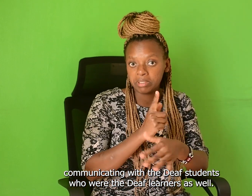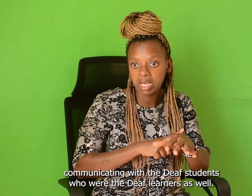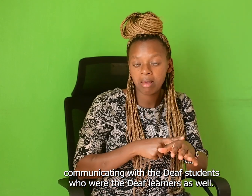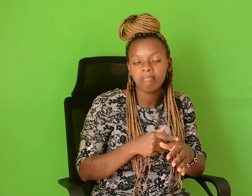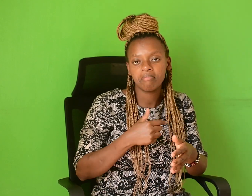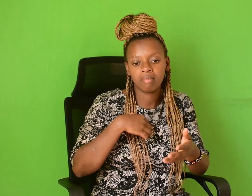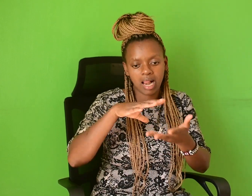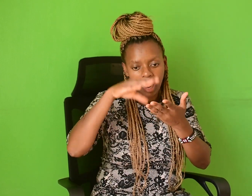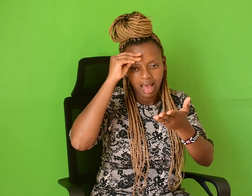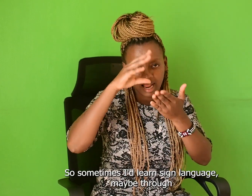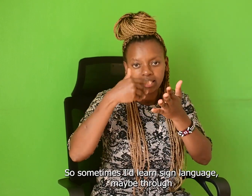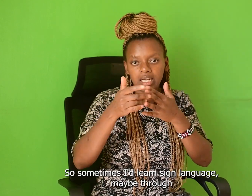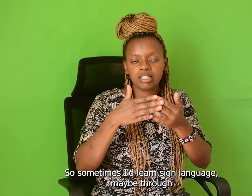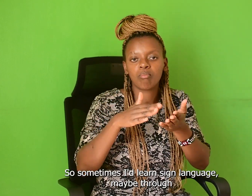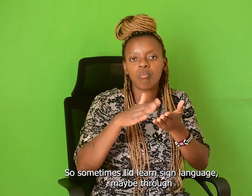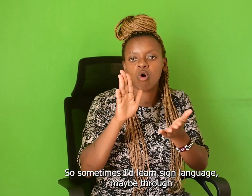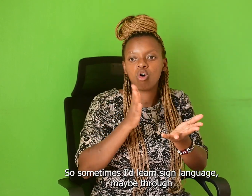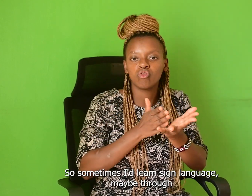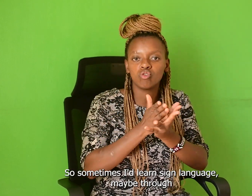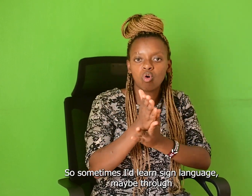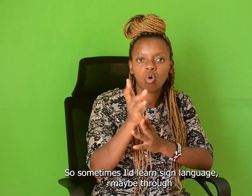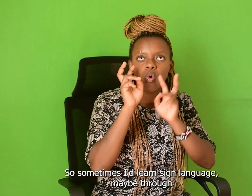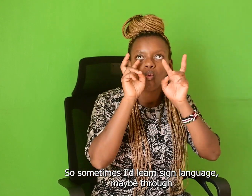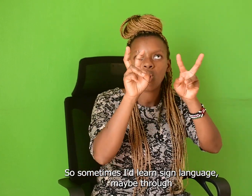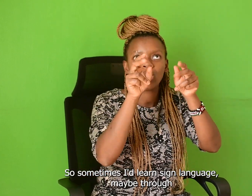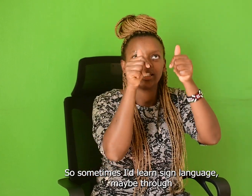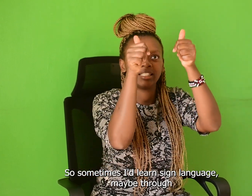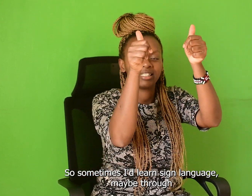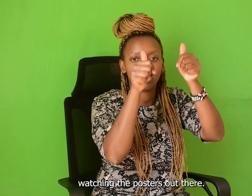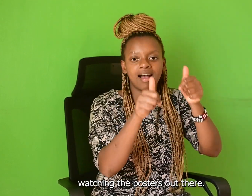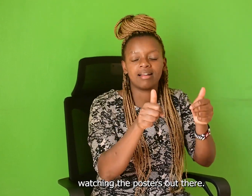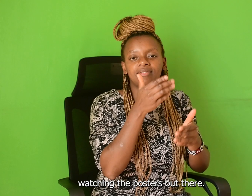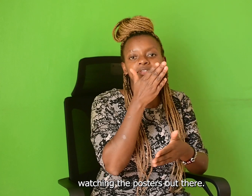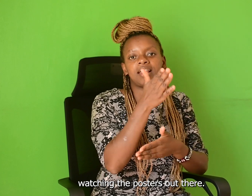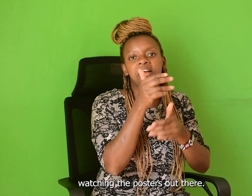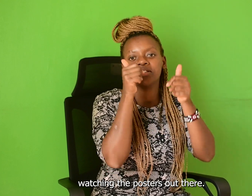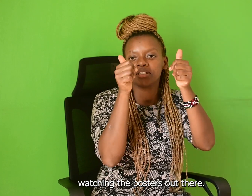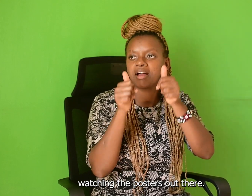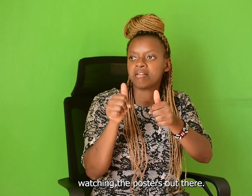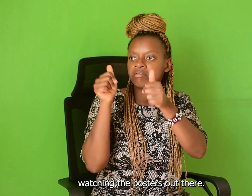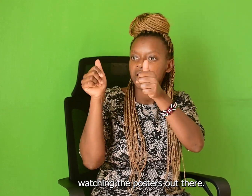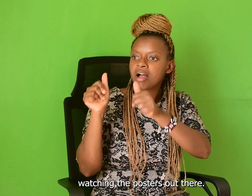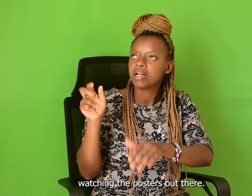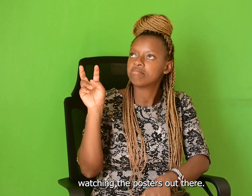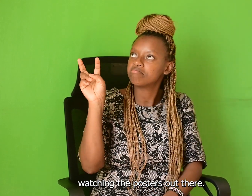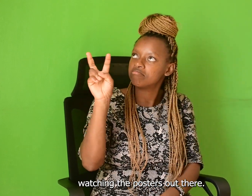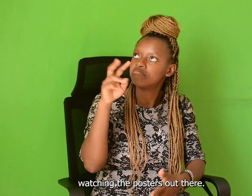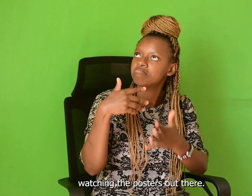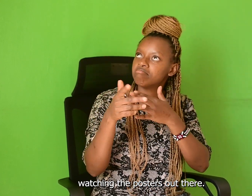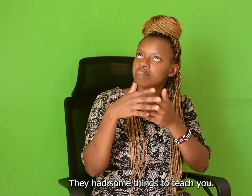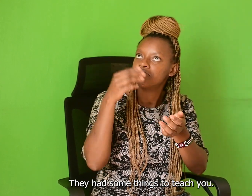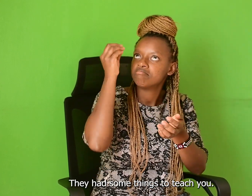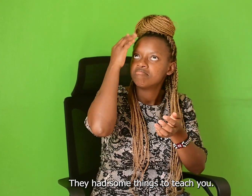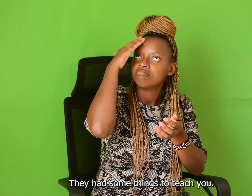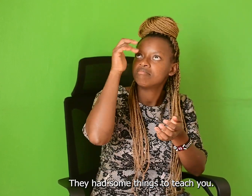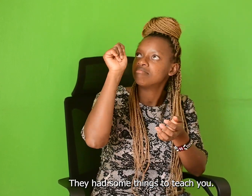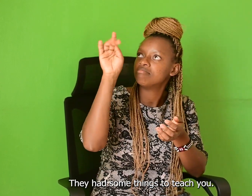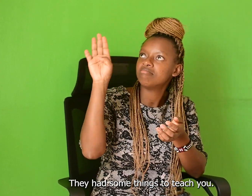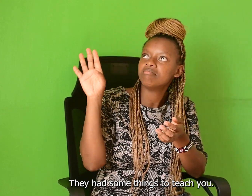there. So sometimes I'd learn sign language maybe through watching the posters that were there. They had some things to